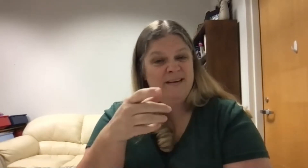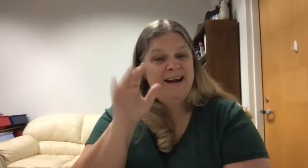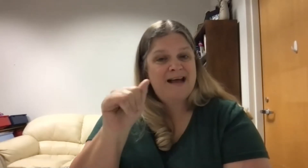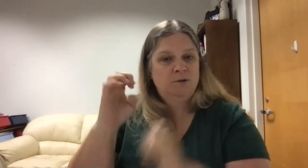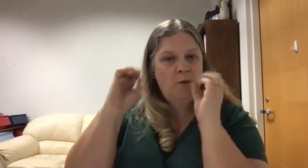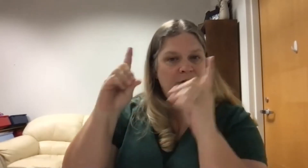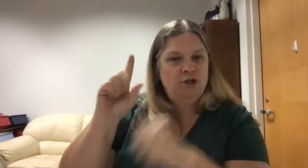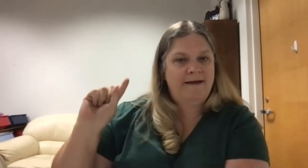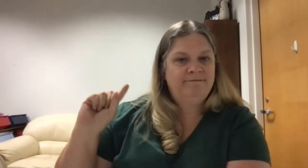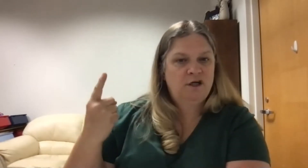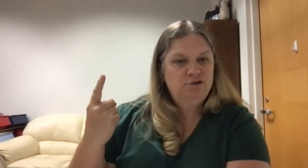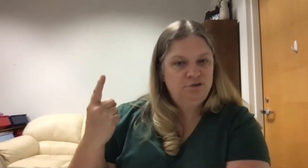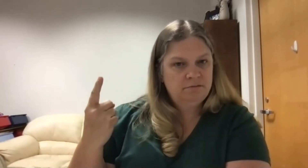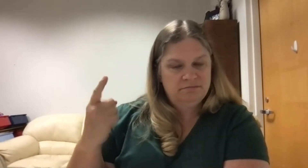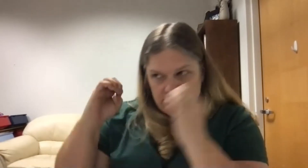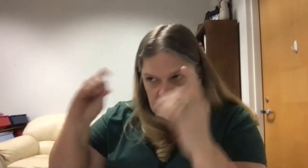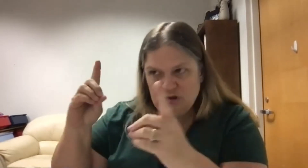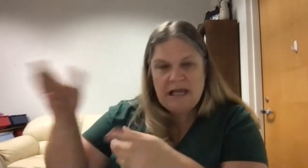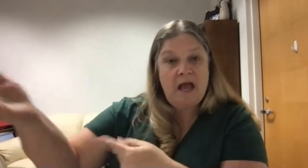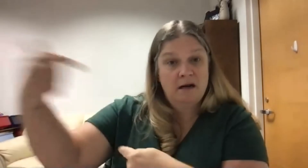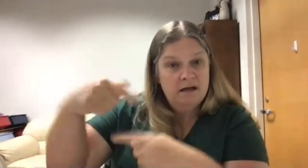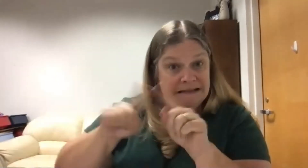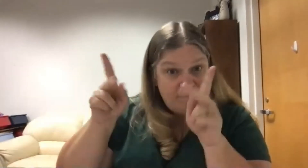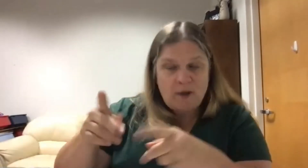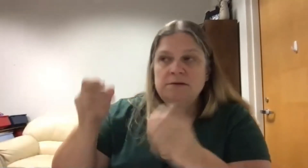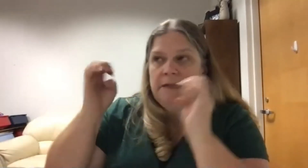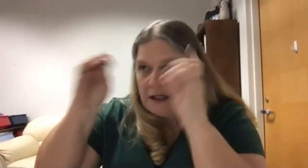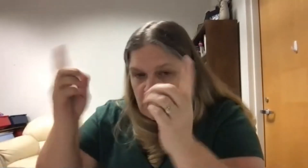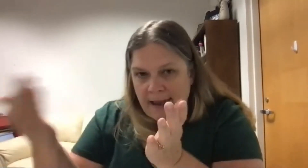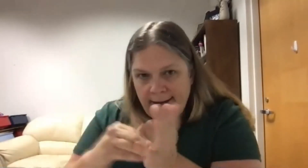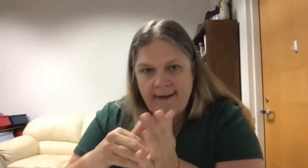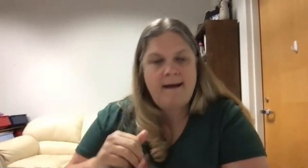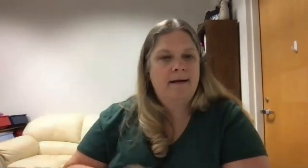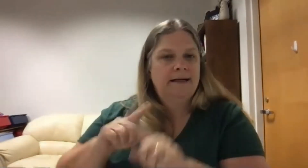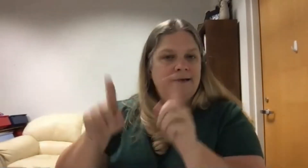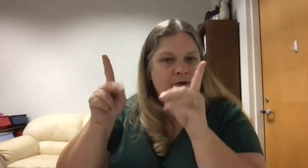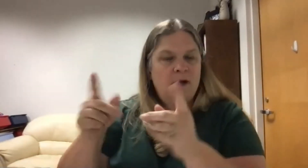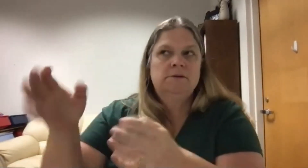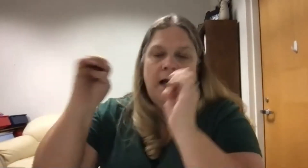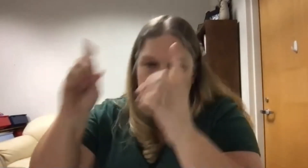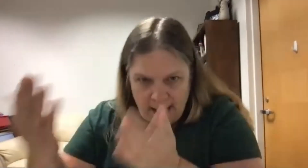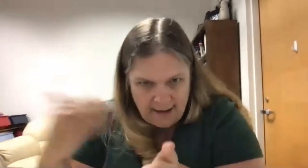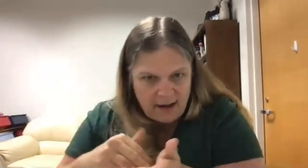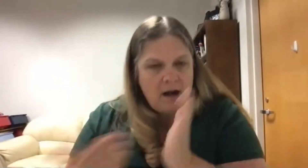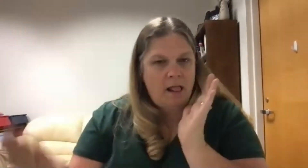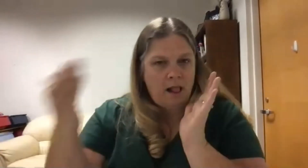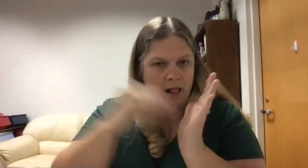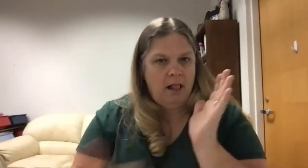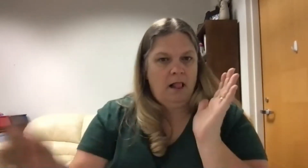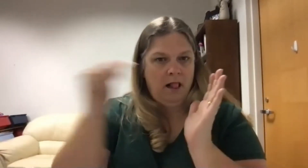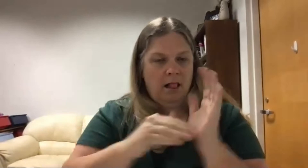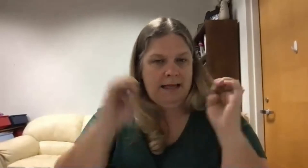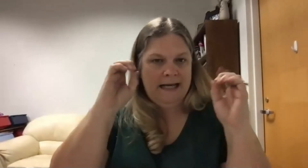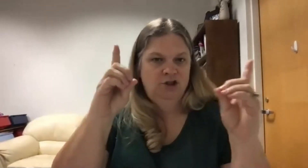The mother herself often had to be educated first, and she would have to a different person would come in and she'd